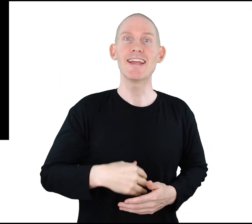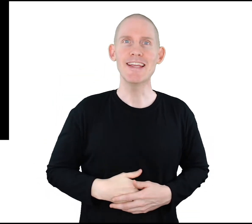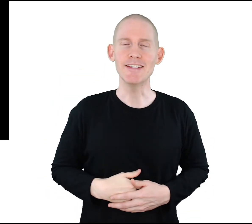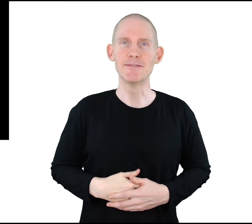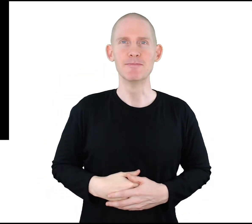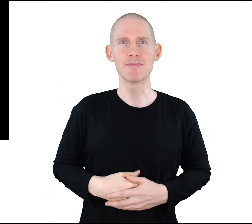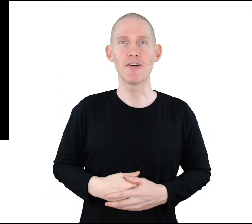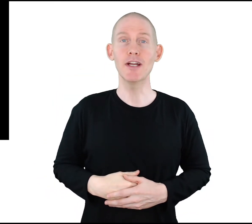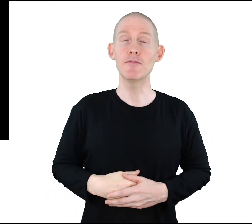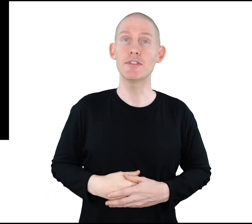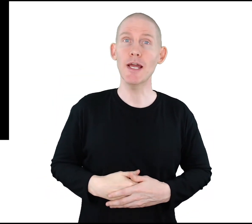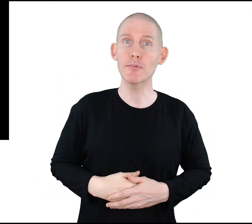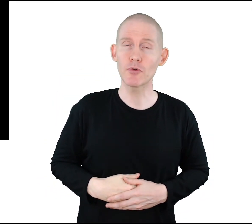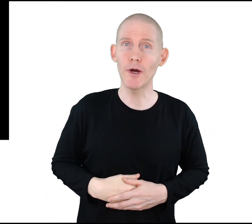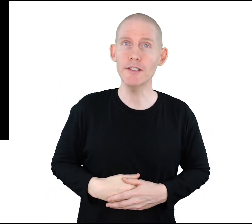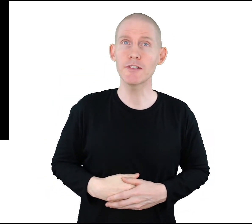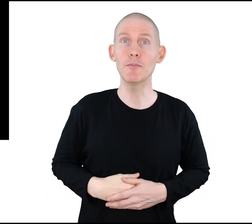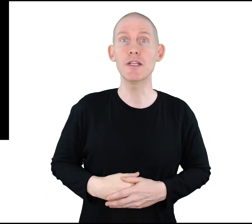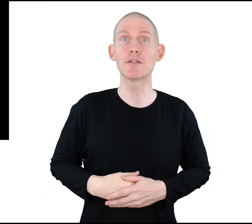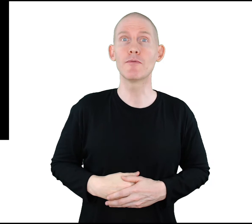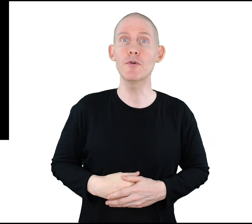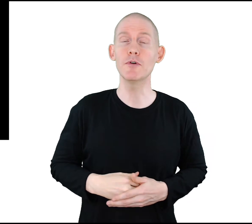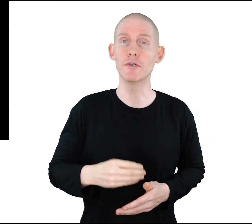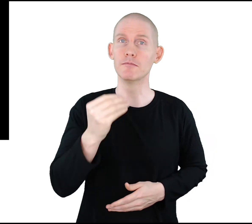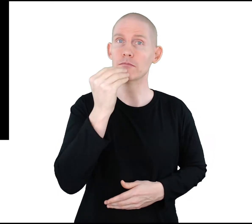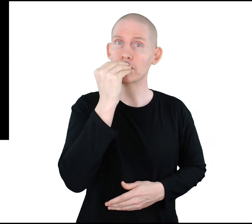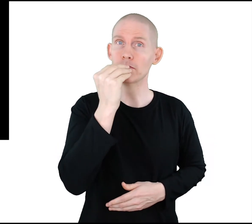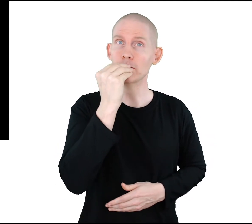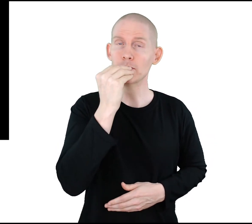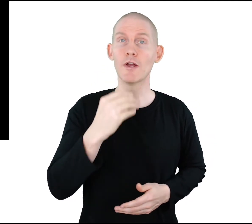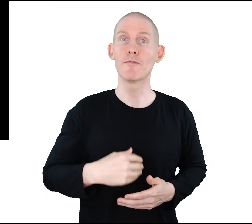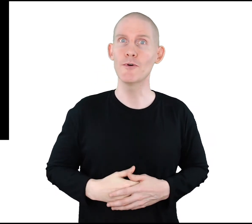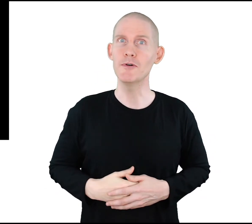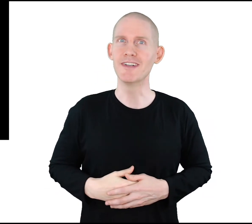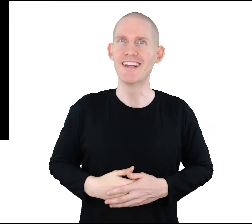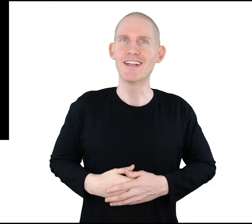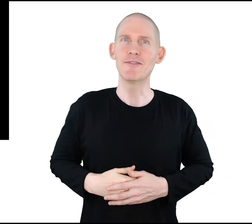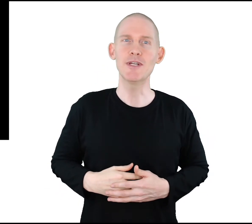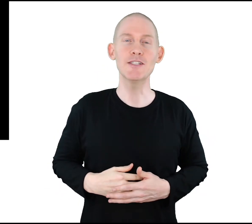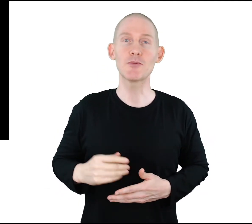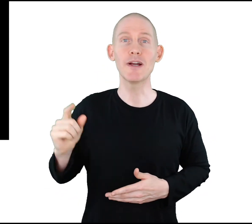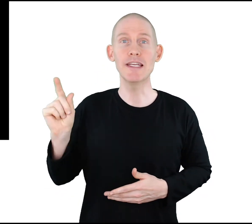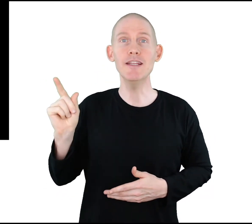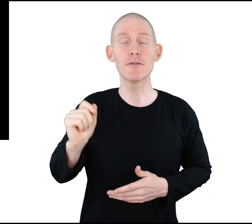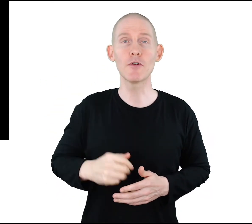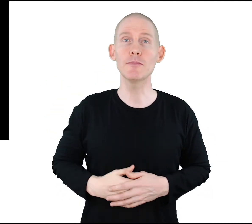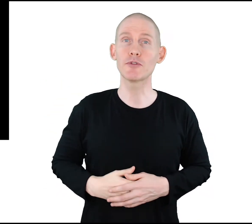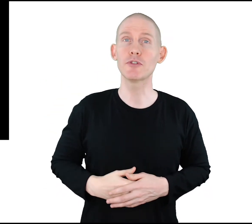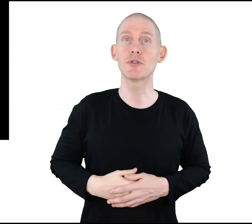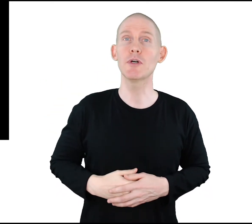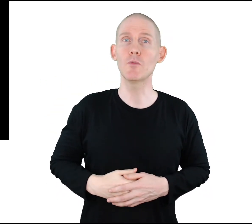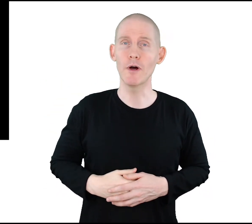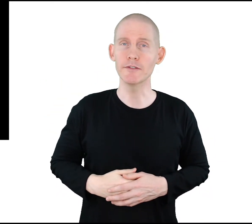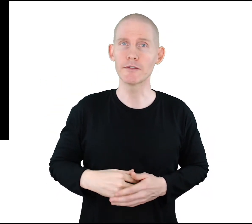Eat. All right, if you tap twice, it means food. Food. We just want eat, the verb, so just do it once.